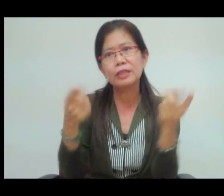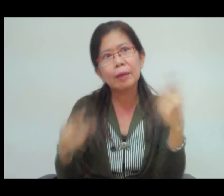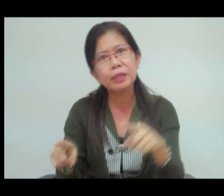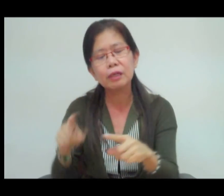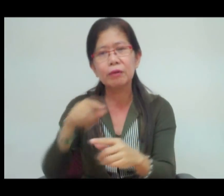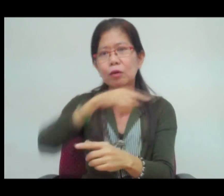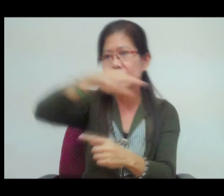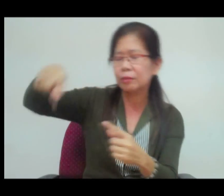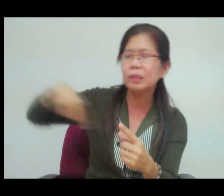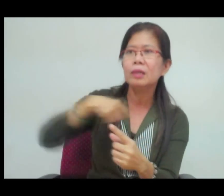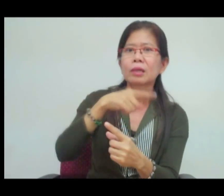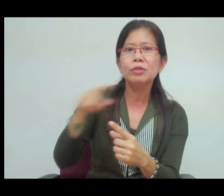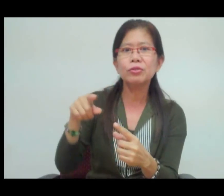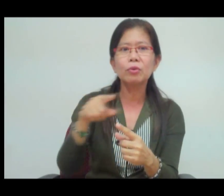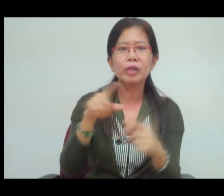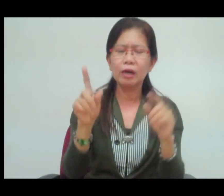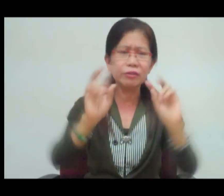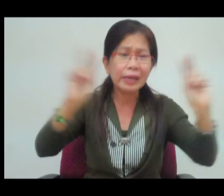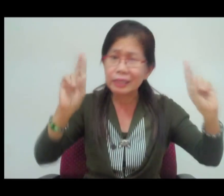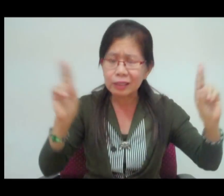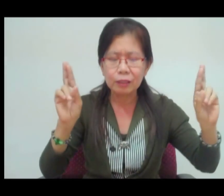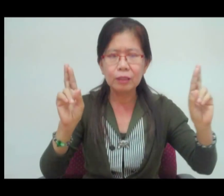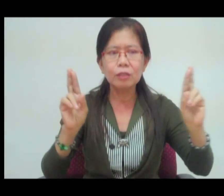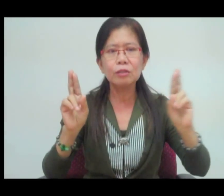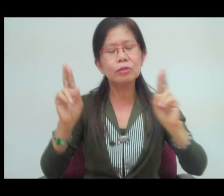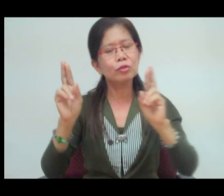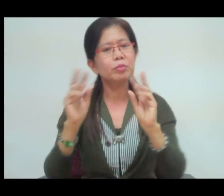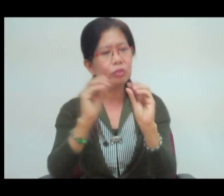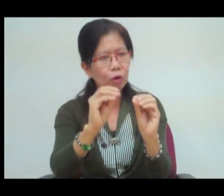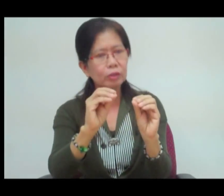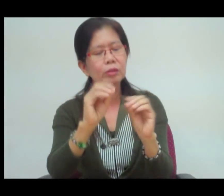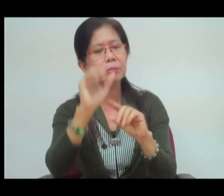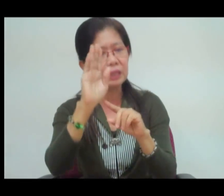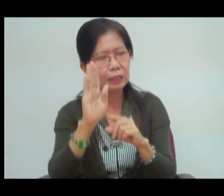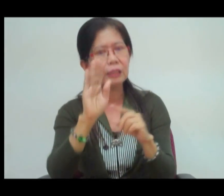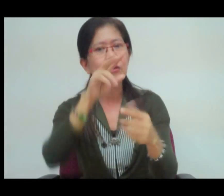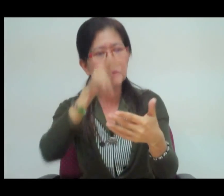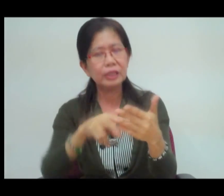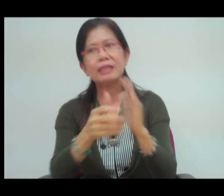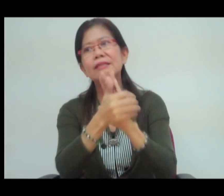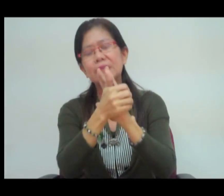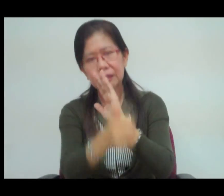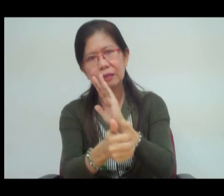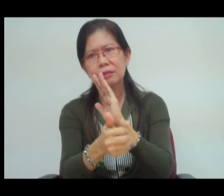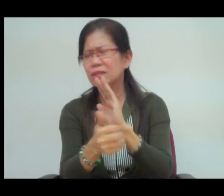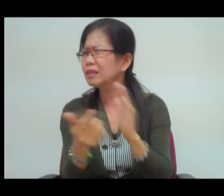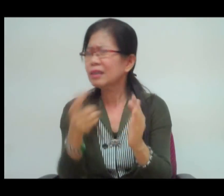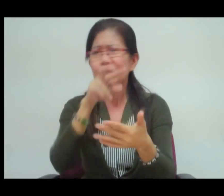happening around them. So they are ready to be taught beginning reading skills.